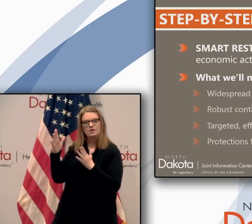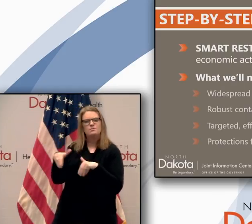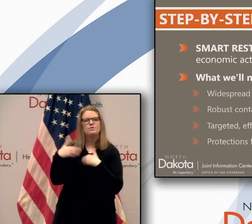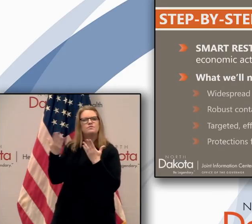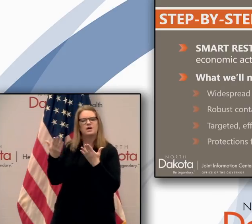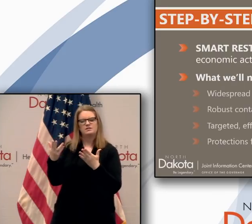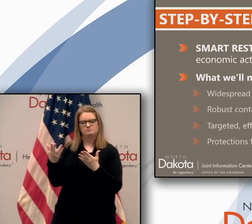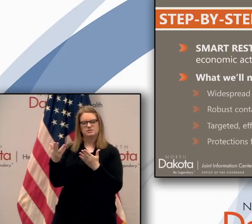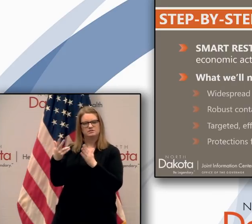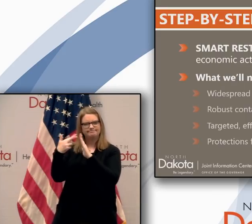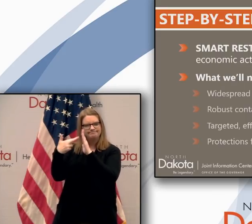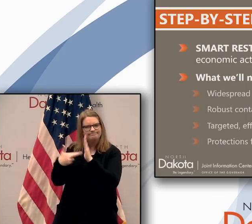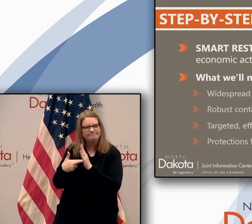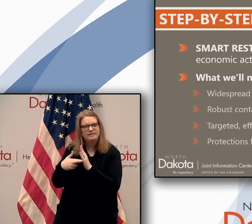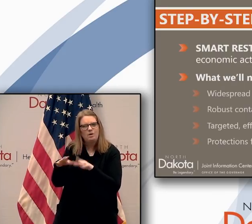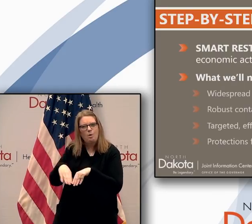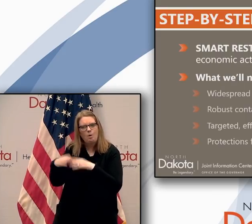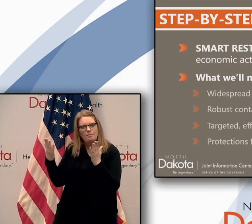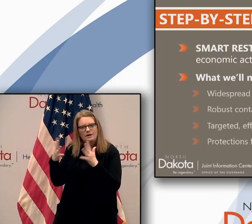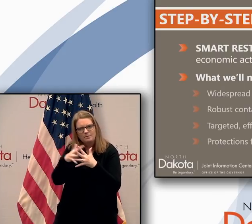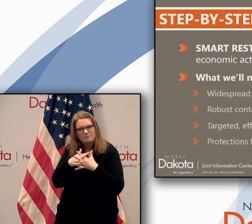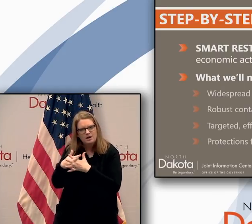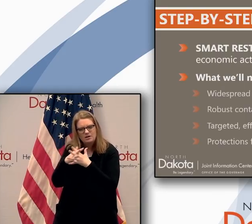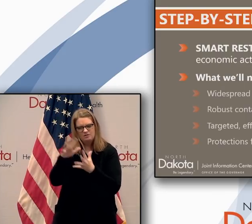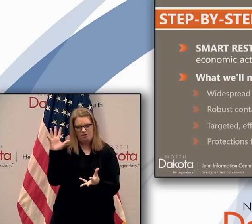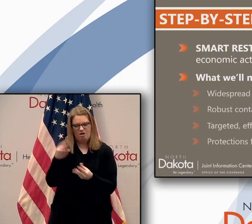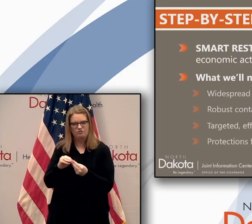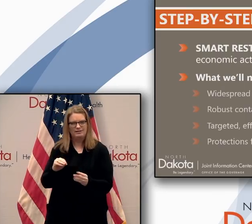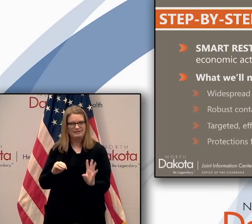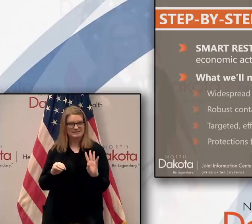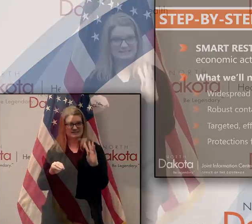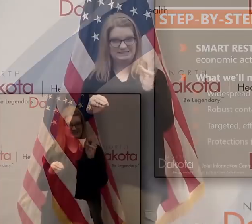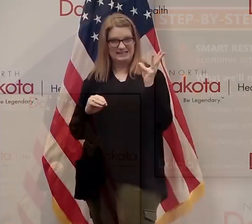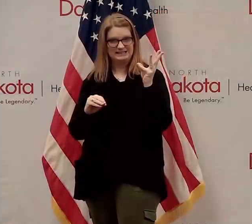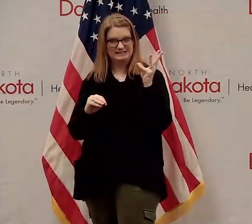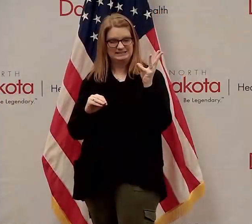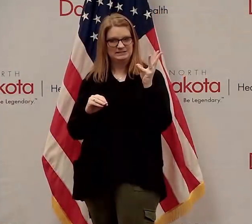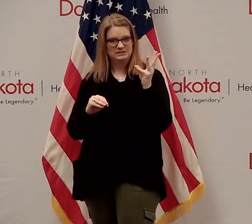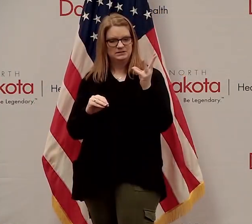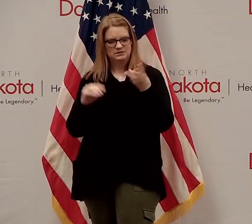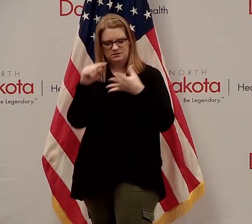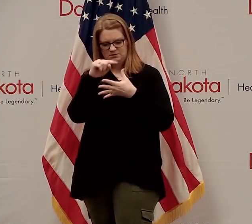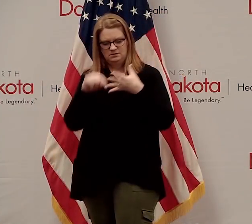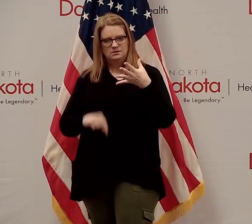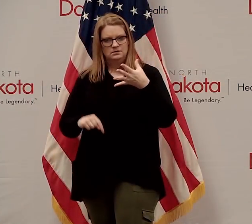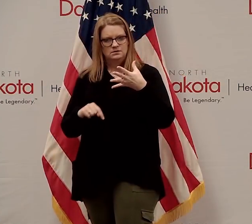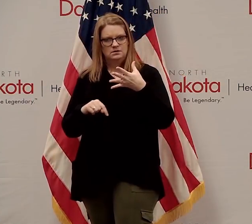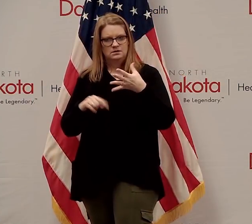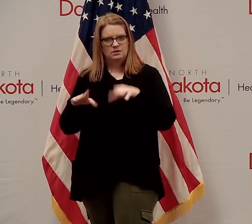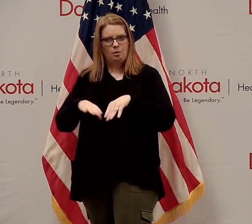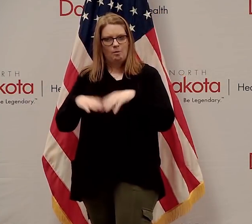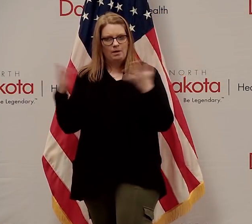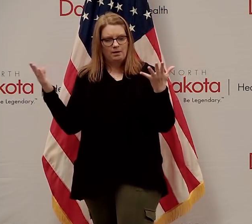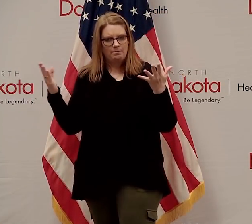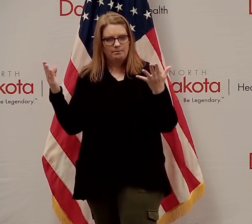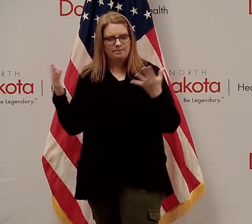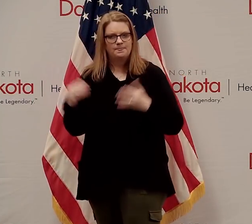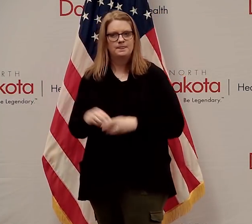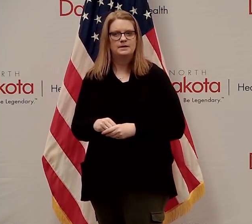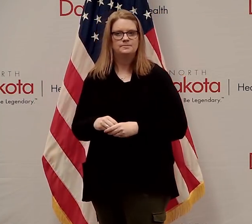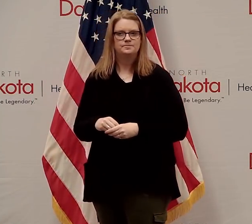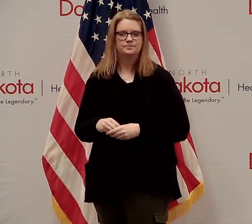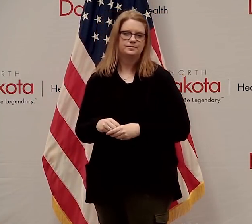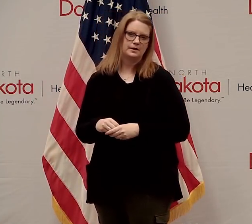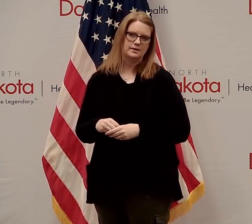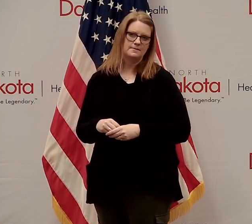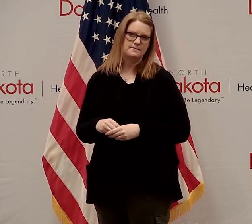up America again. There was 6 criteria in how to open up, and really